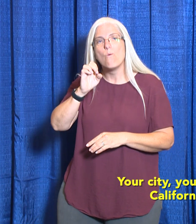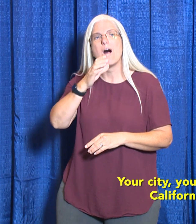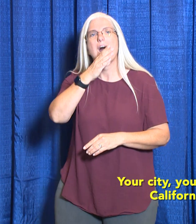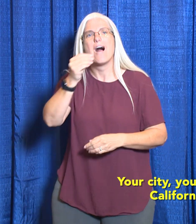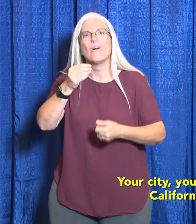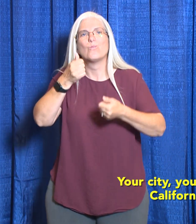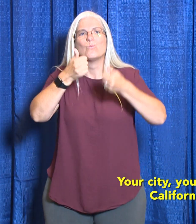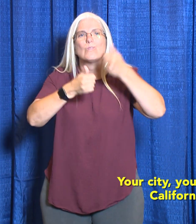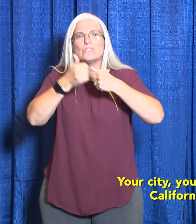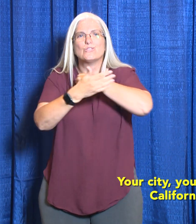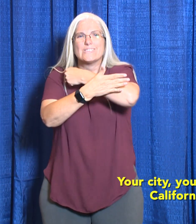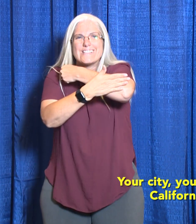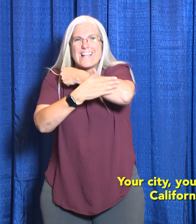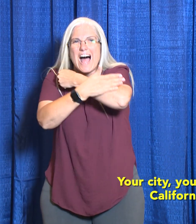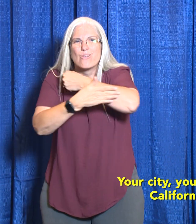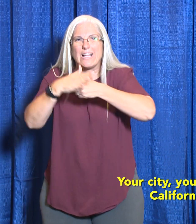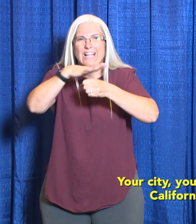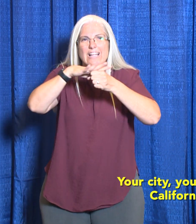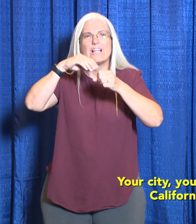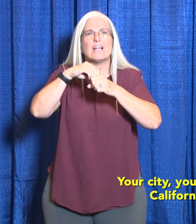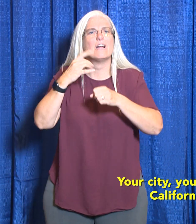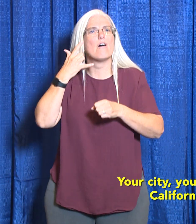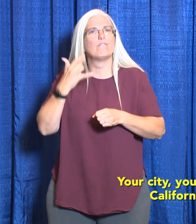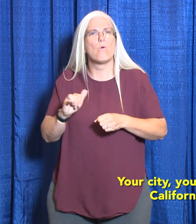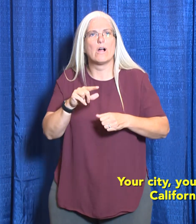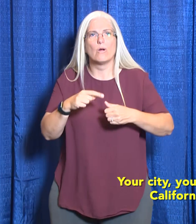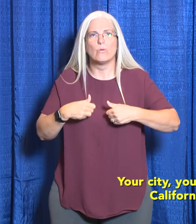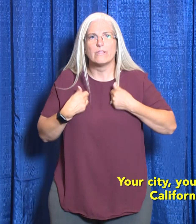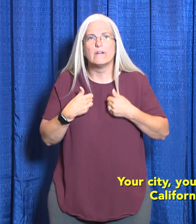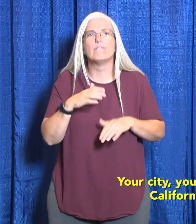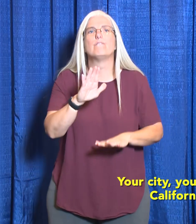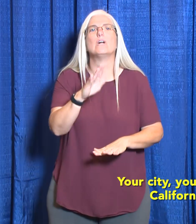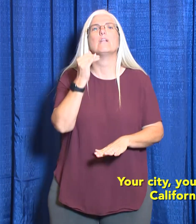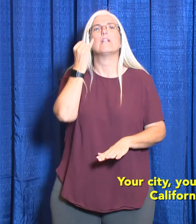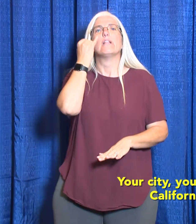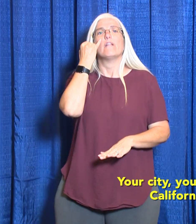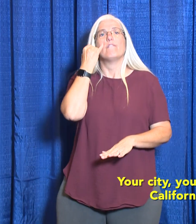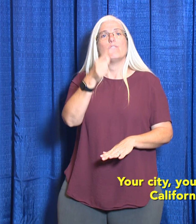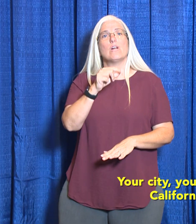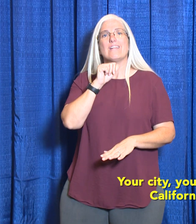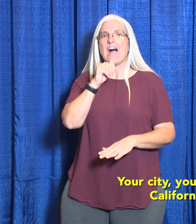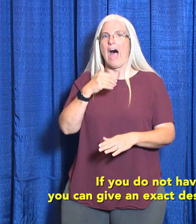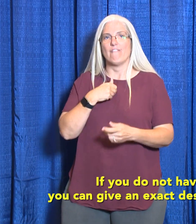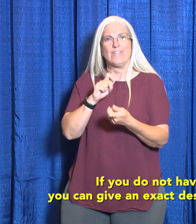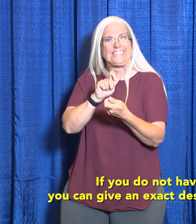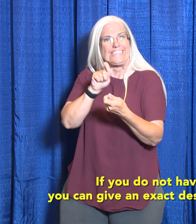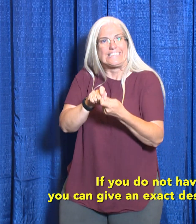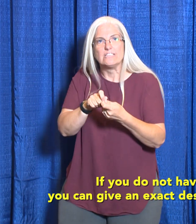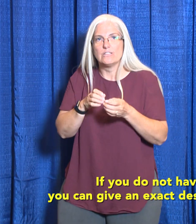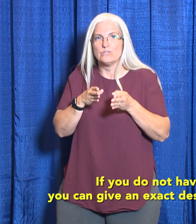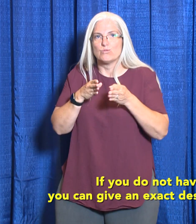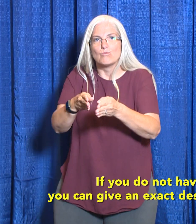county. If you do not have a street address, you can give an exact description of where you live.